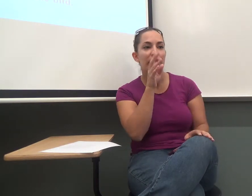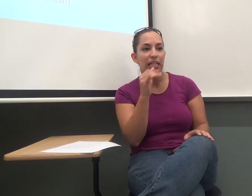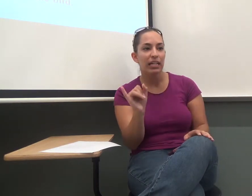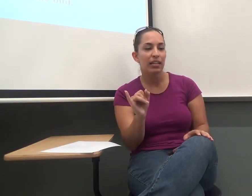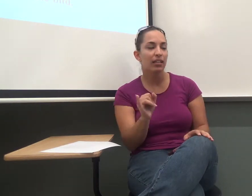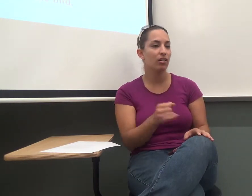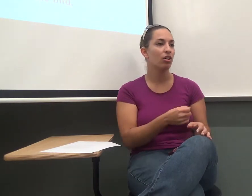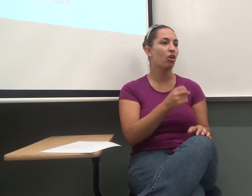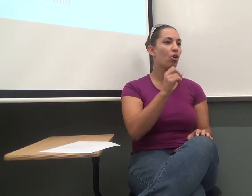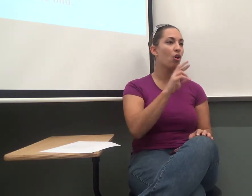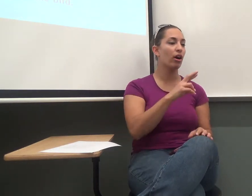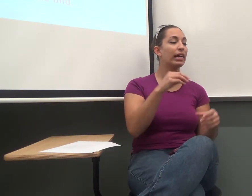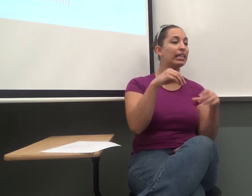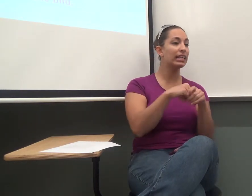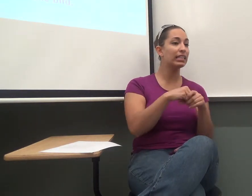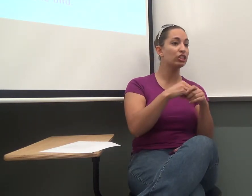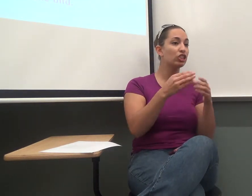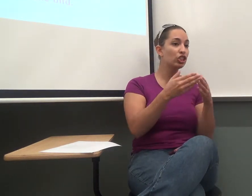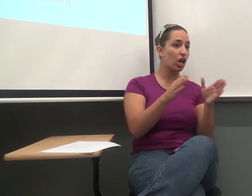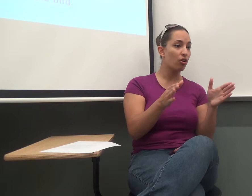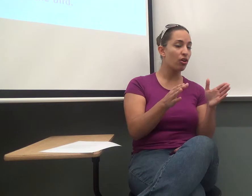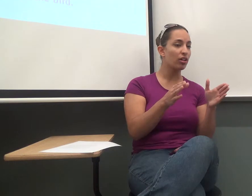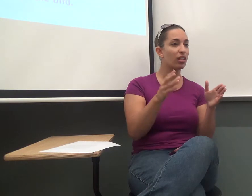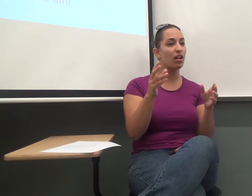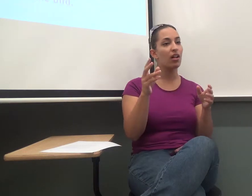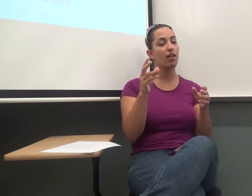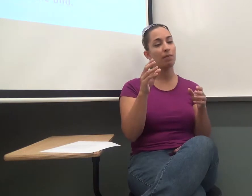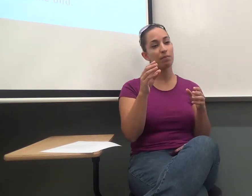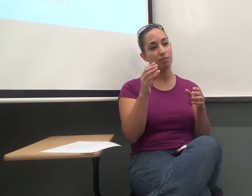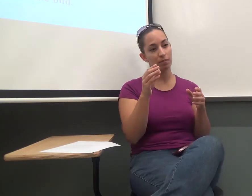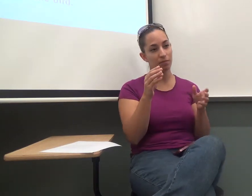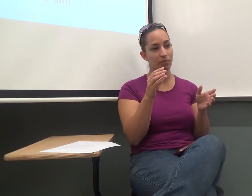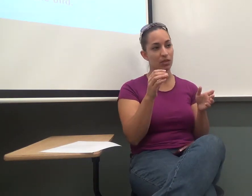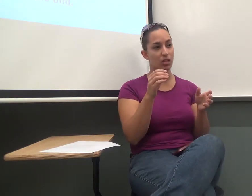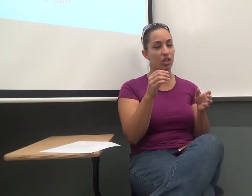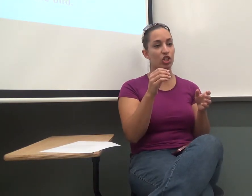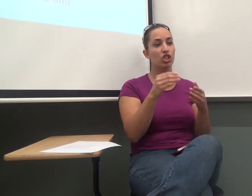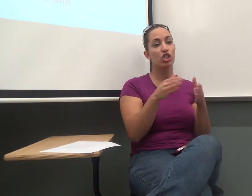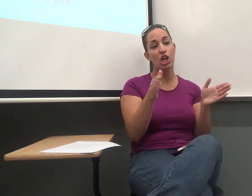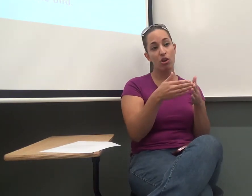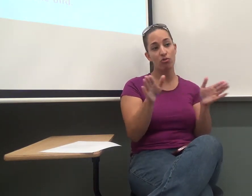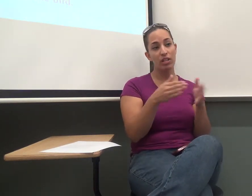general, it's a preposition, it's the object of the preposition. Generally speaking, in general.